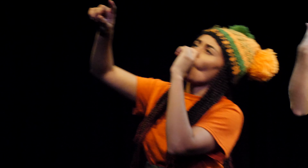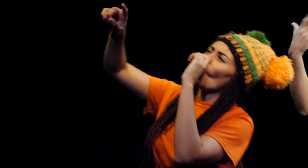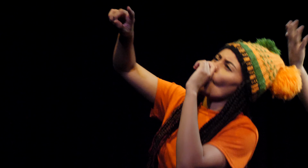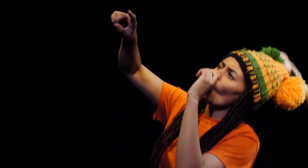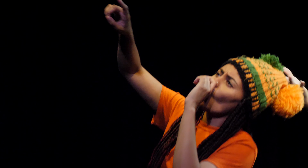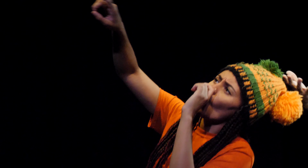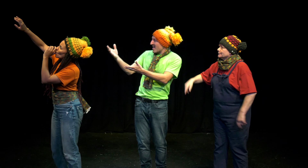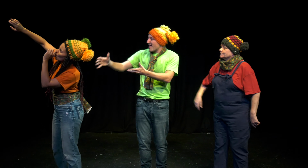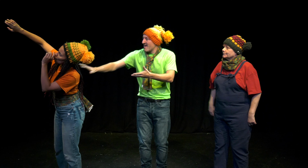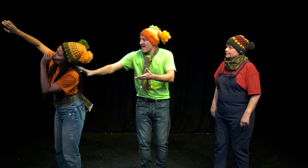Bear.